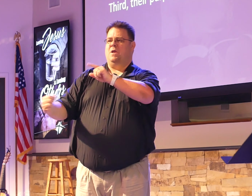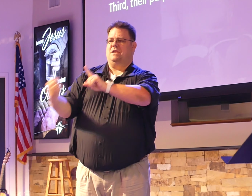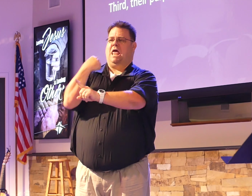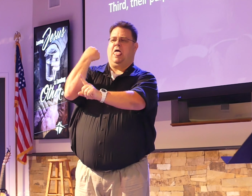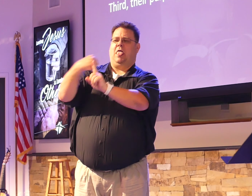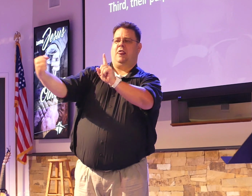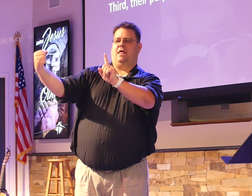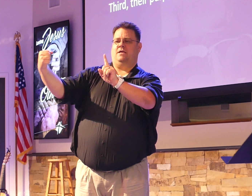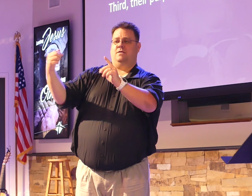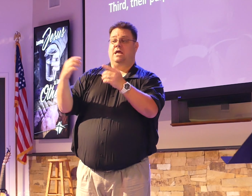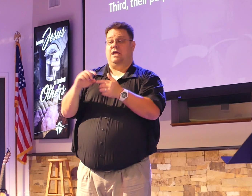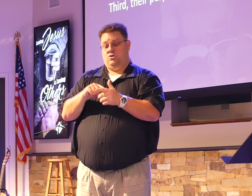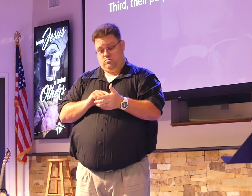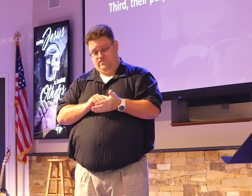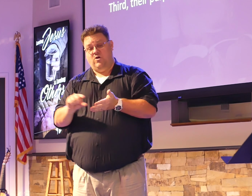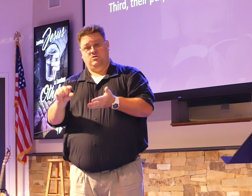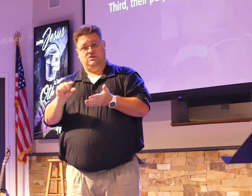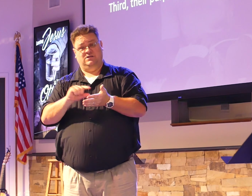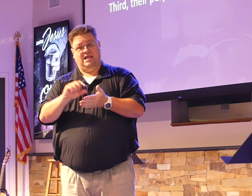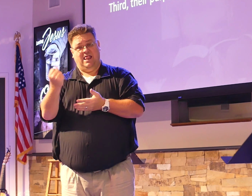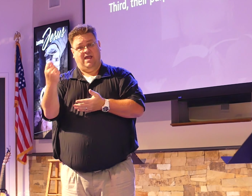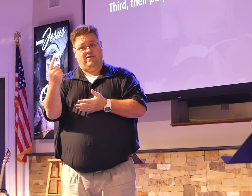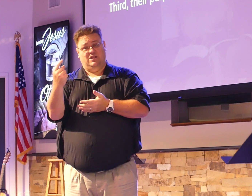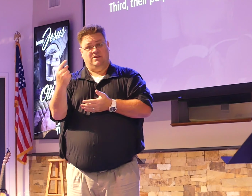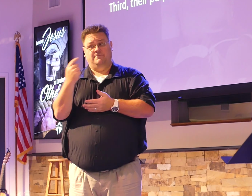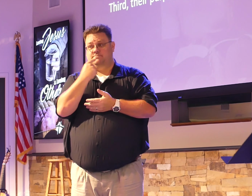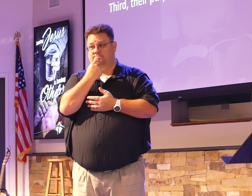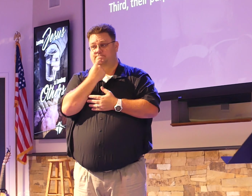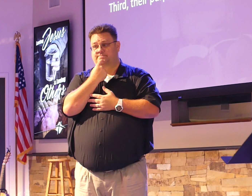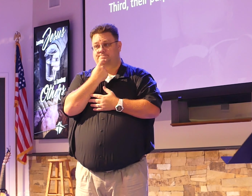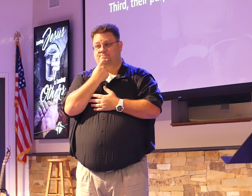leads right into the next verse. And look at that with me. Verse 11.